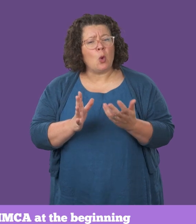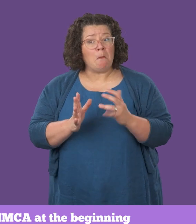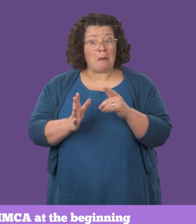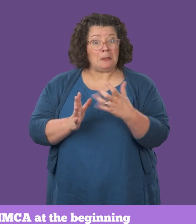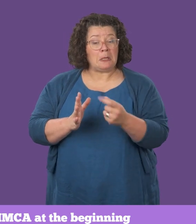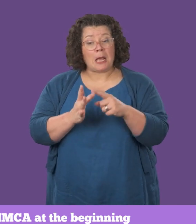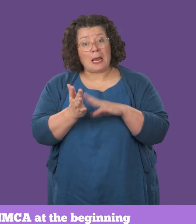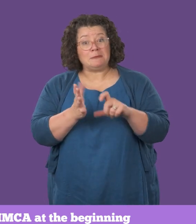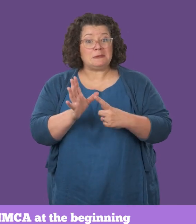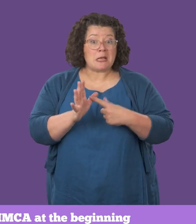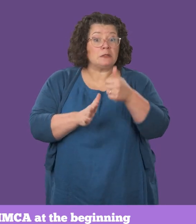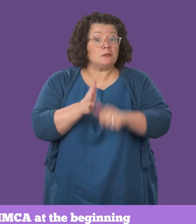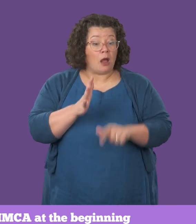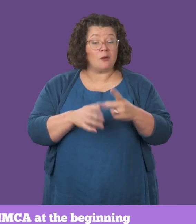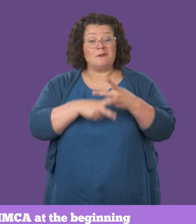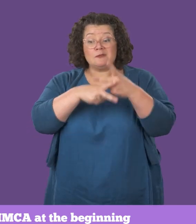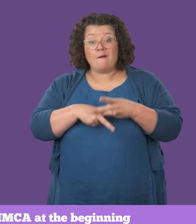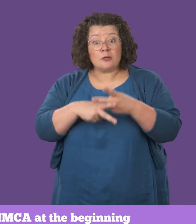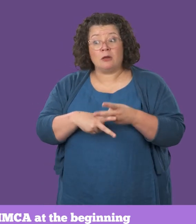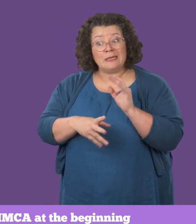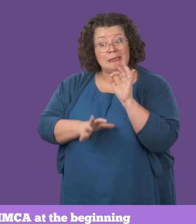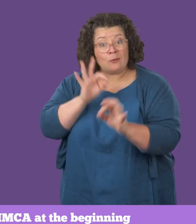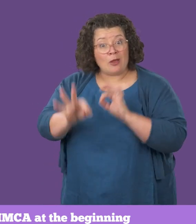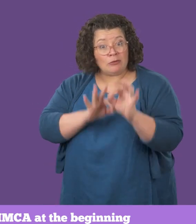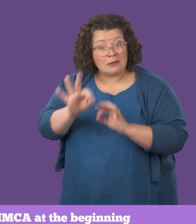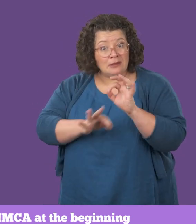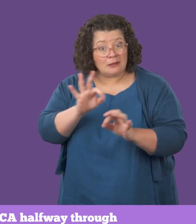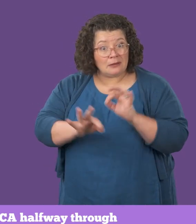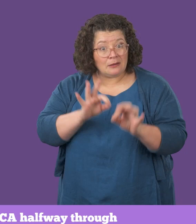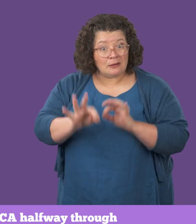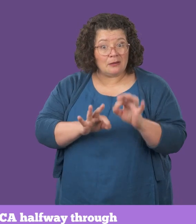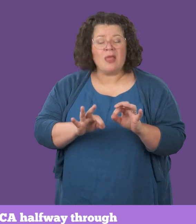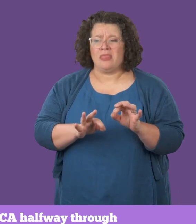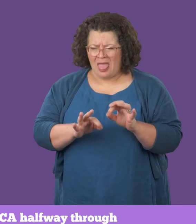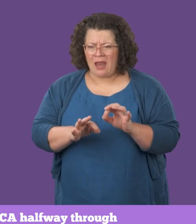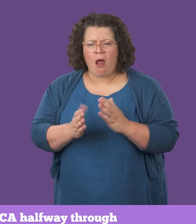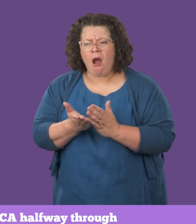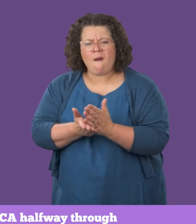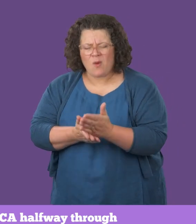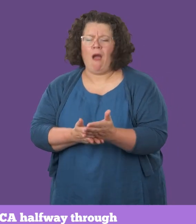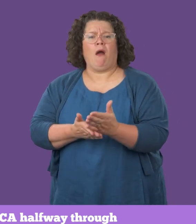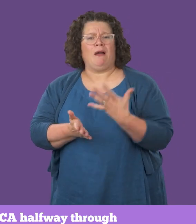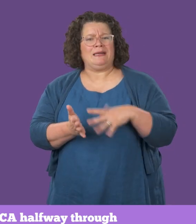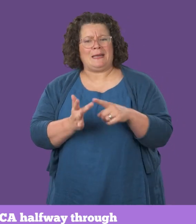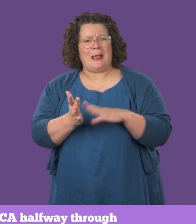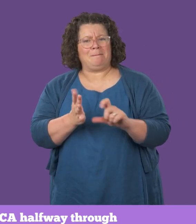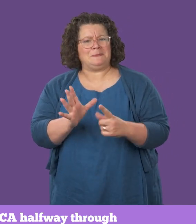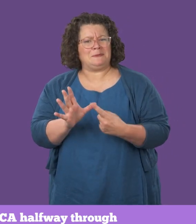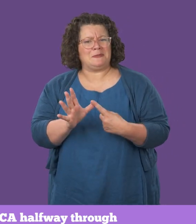might get an IMCA at the beginning of the safeguarding inquiry, but you might get an IMCA halfway through when the inquiry is